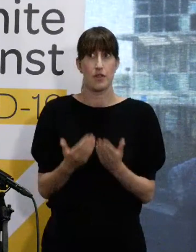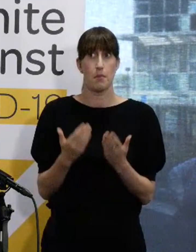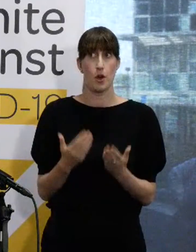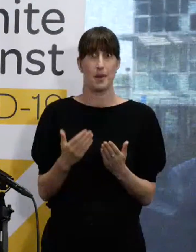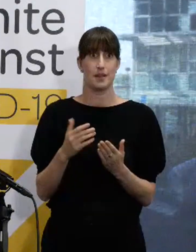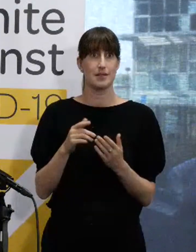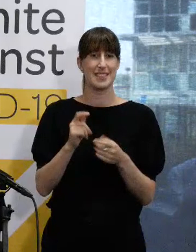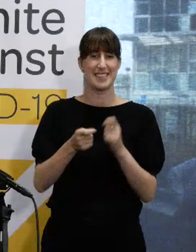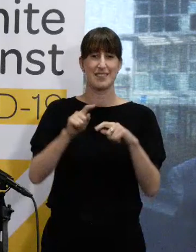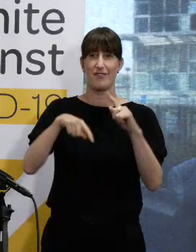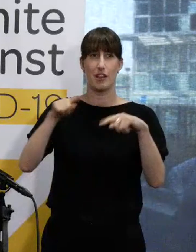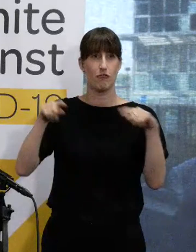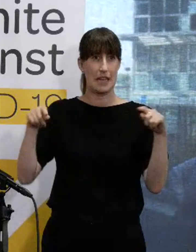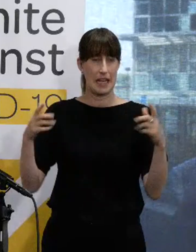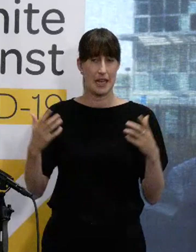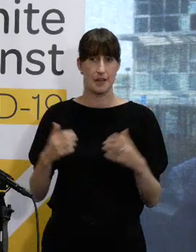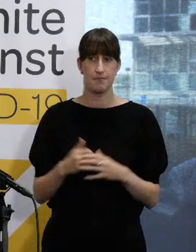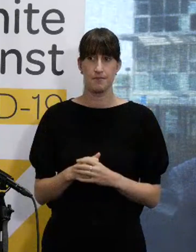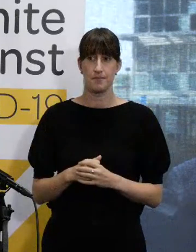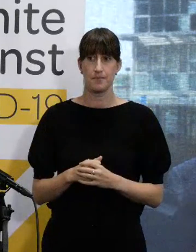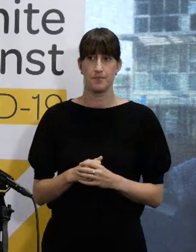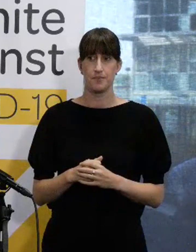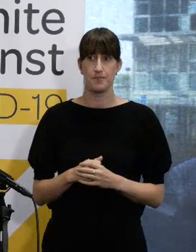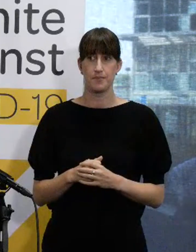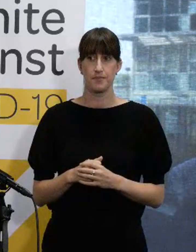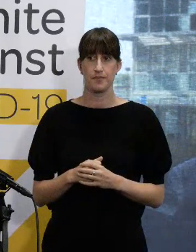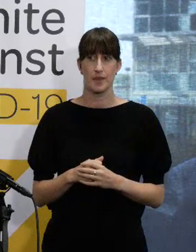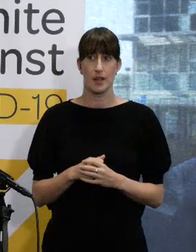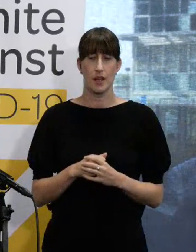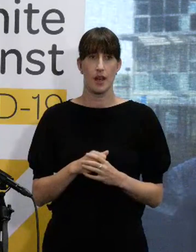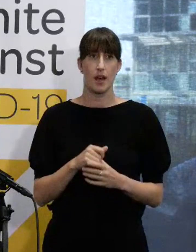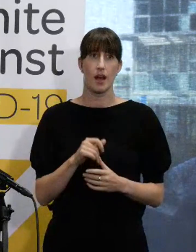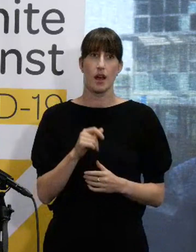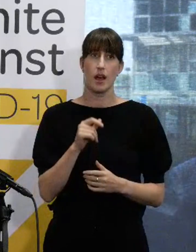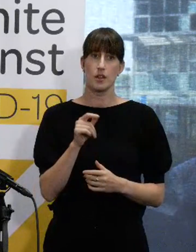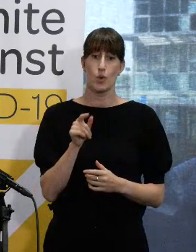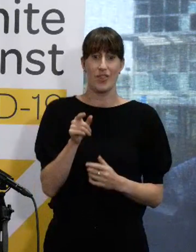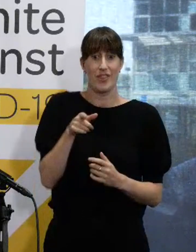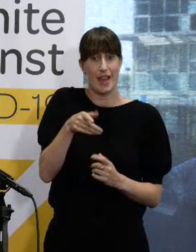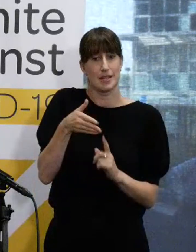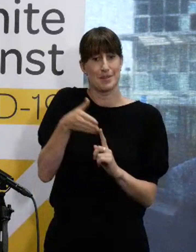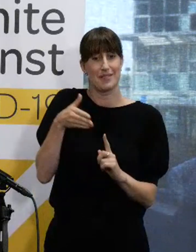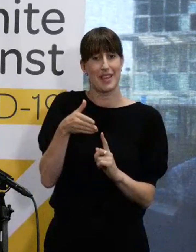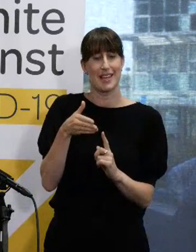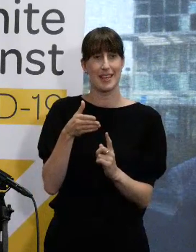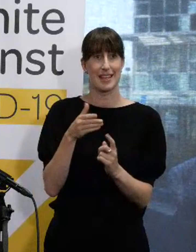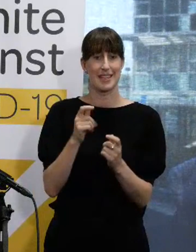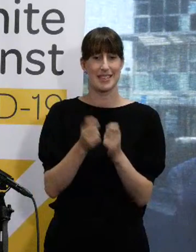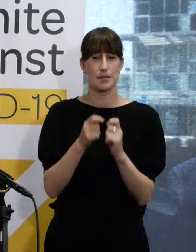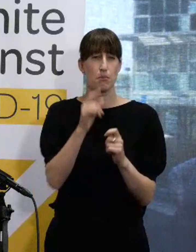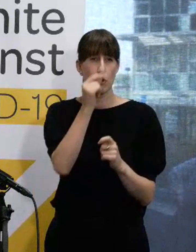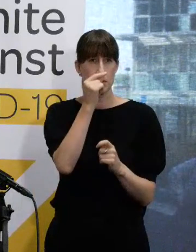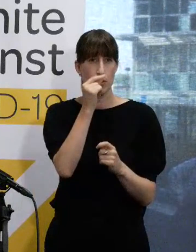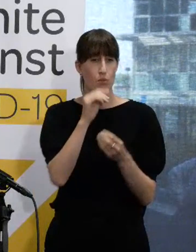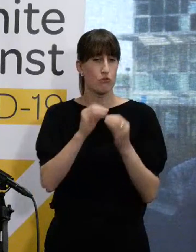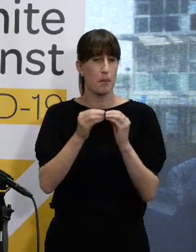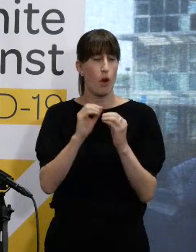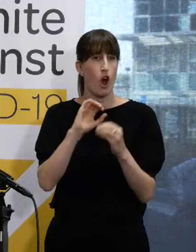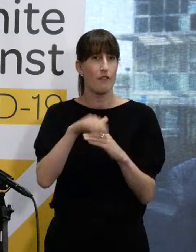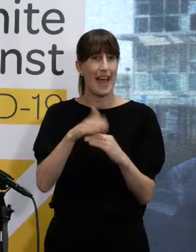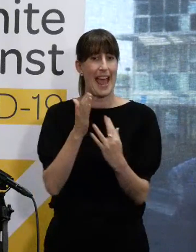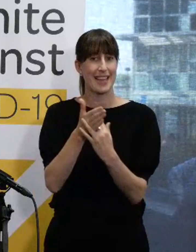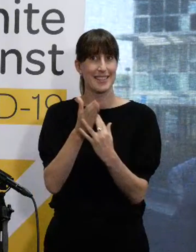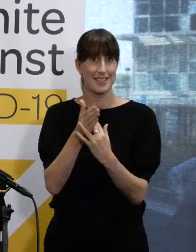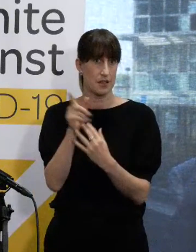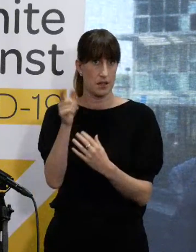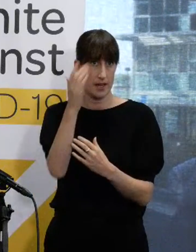because of the potential issue around access to that particular test. It could be expectations around what people will do